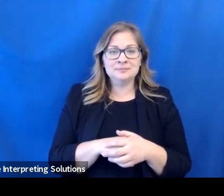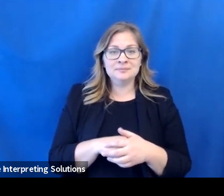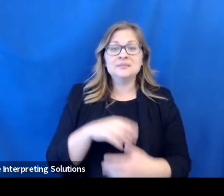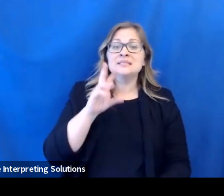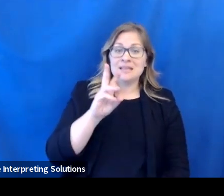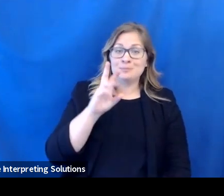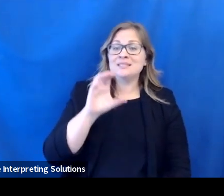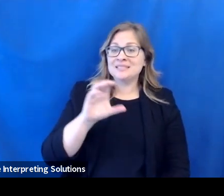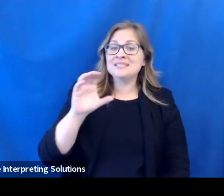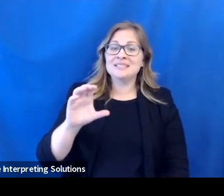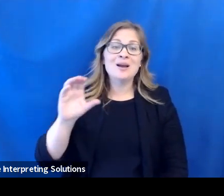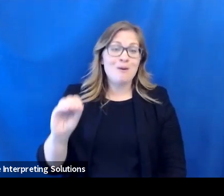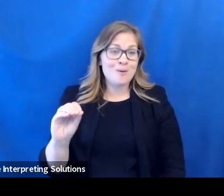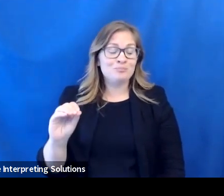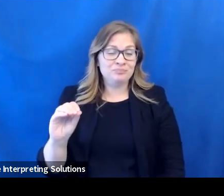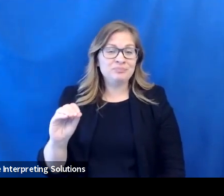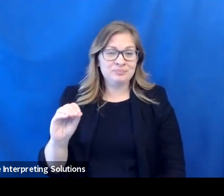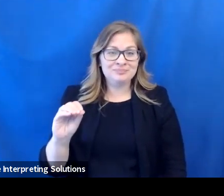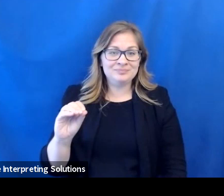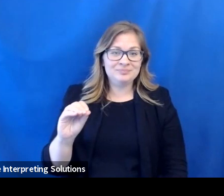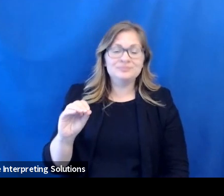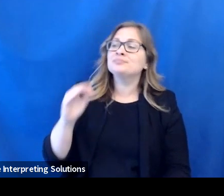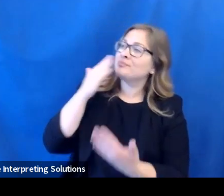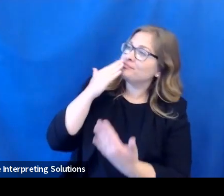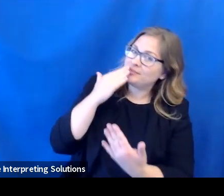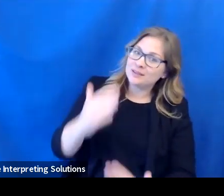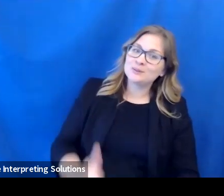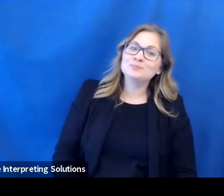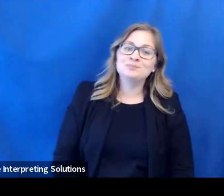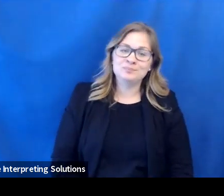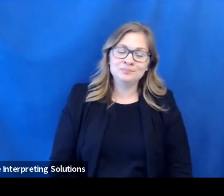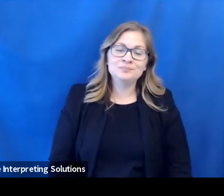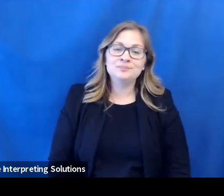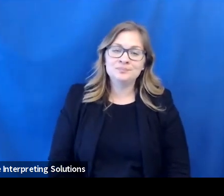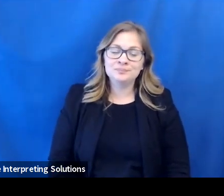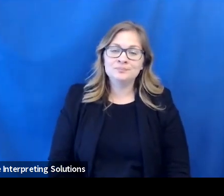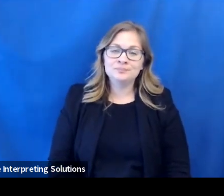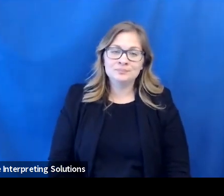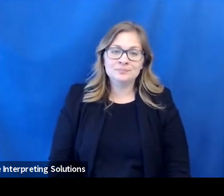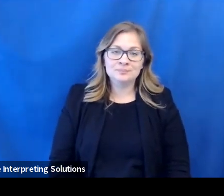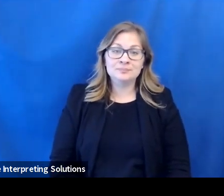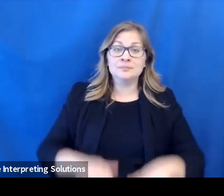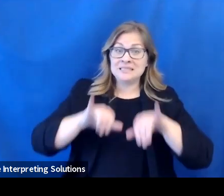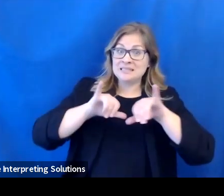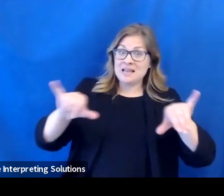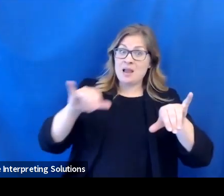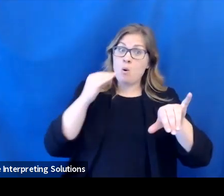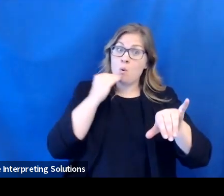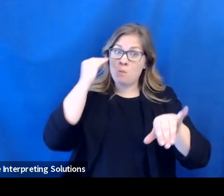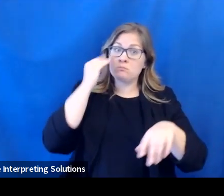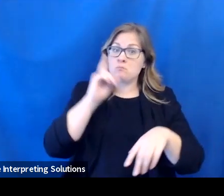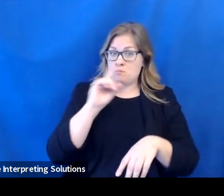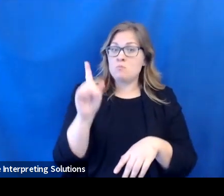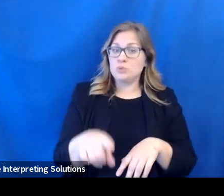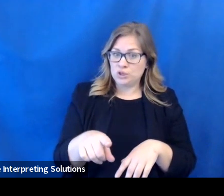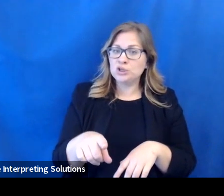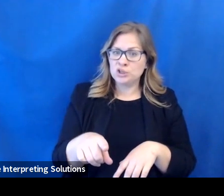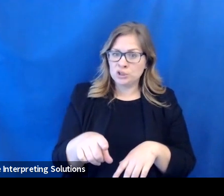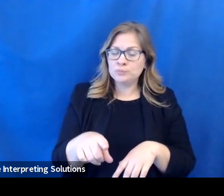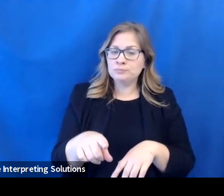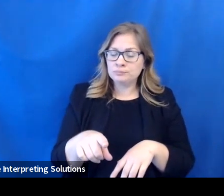mentioned on some of the things that may get talked about tomorrow on the stay-at-home end of things. On the economic end of things right